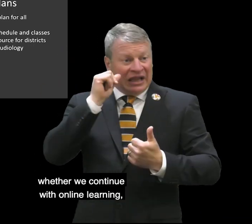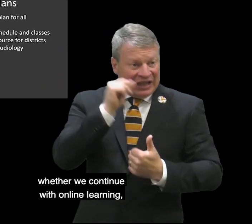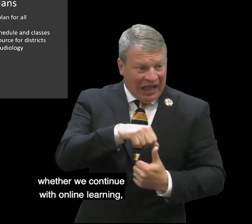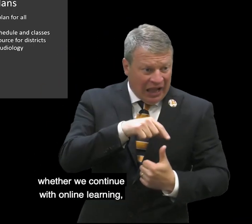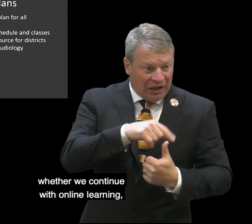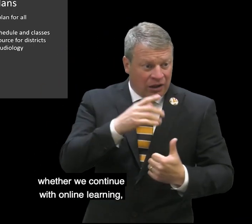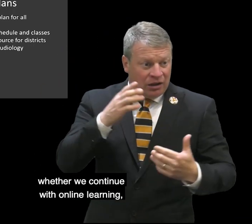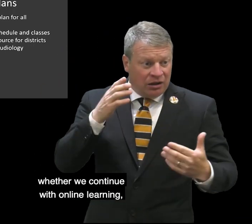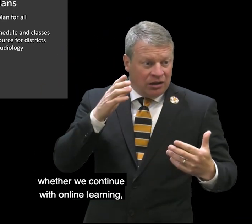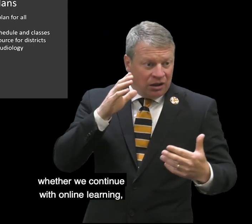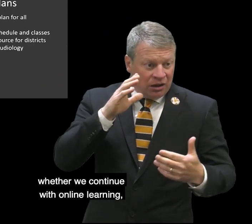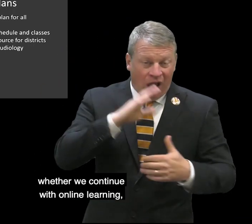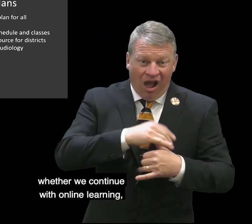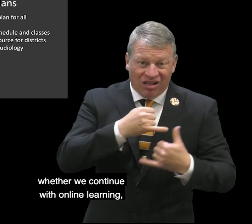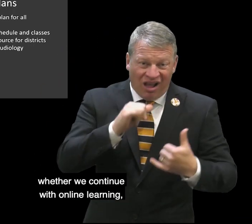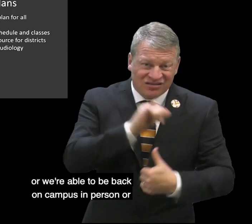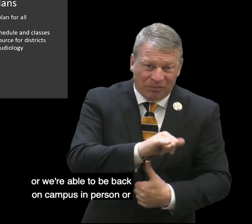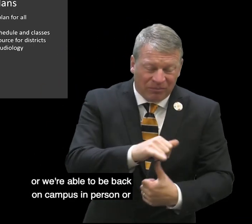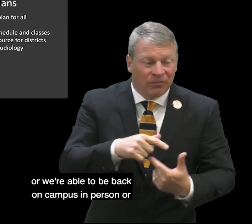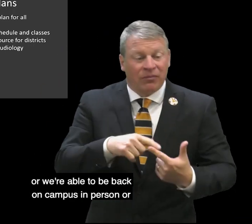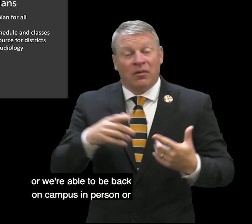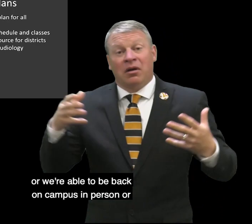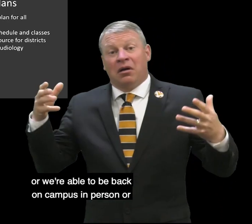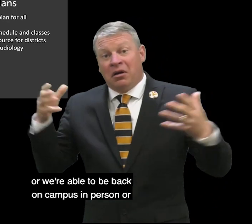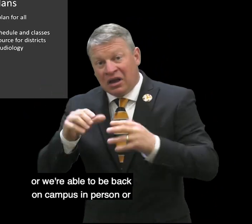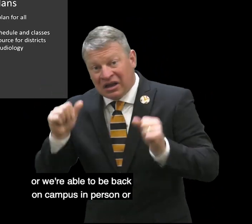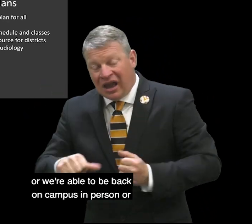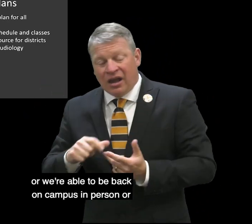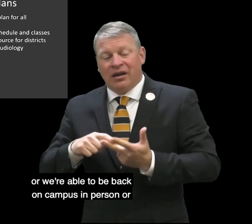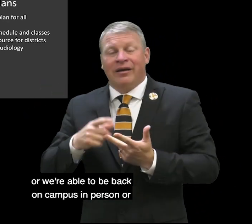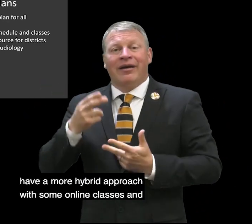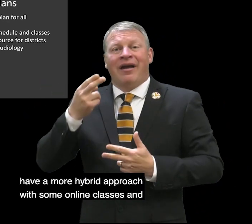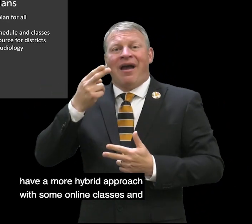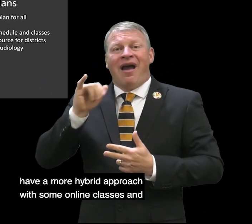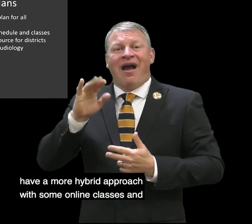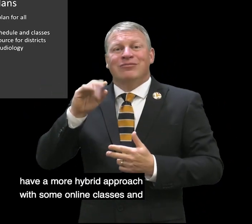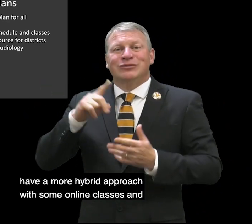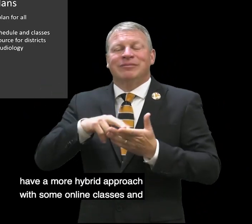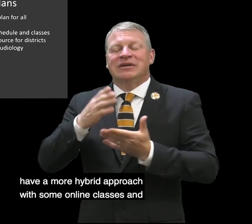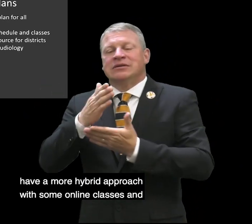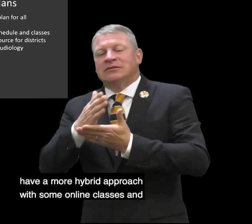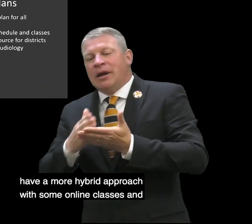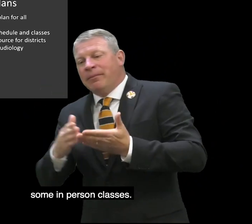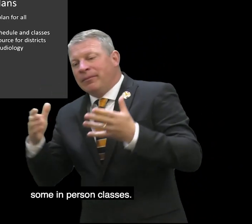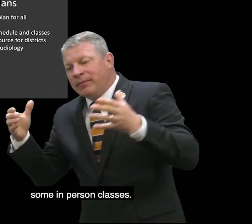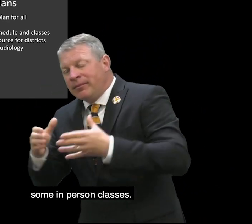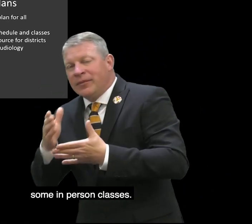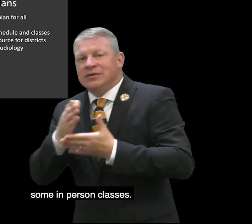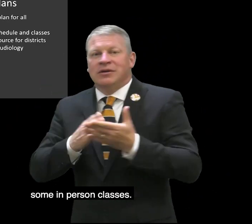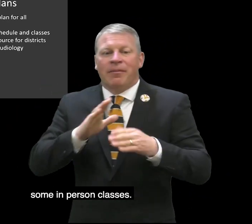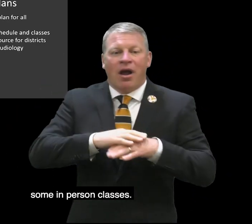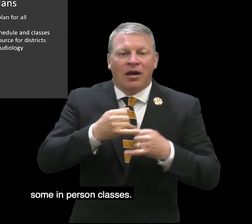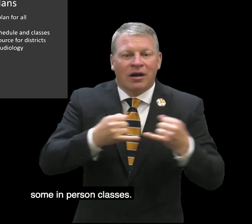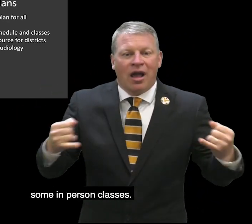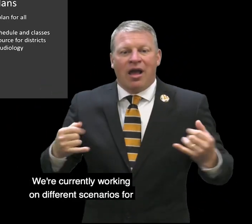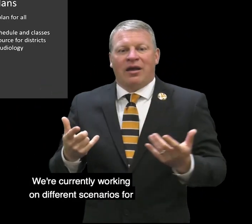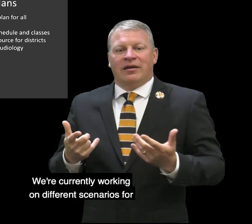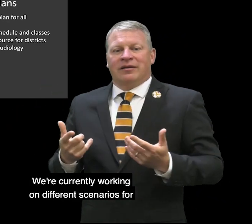for certain. However, we're exploring multiple scenarios, whether we continue with online learning or we're able to be